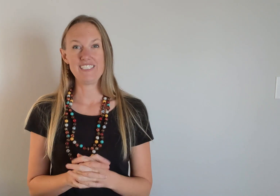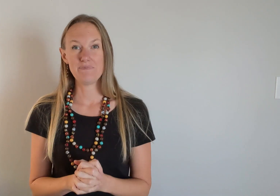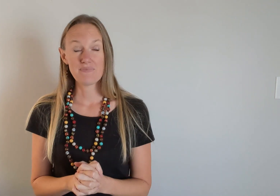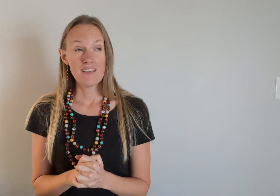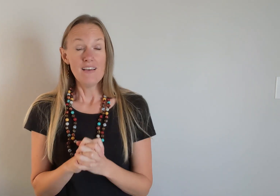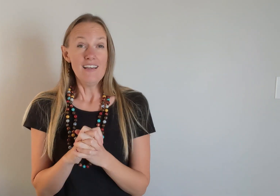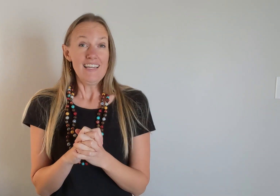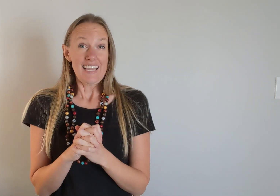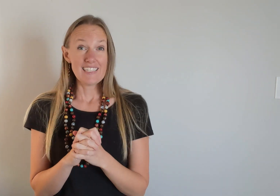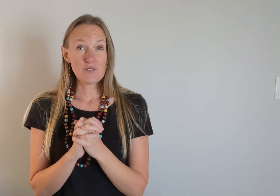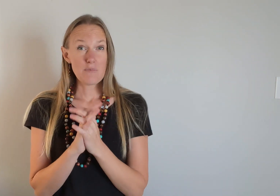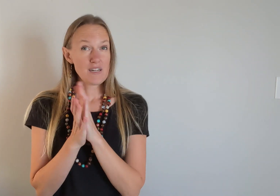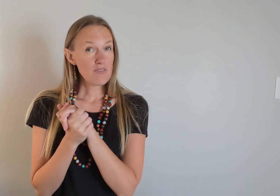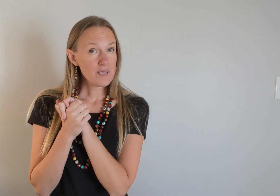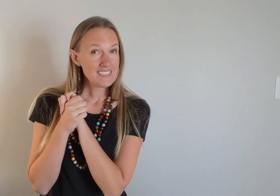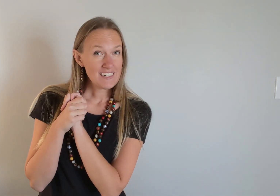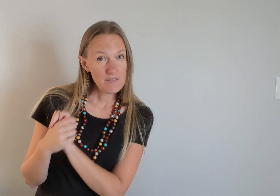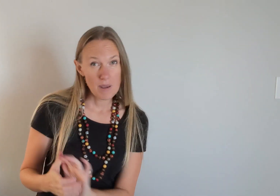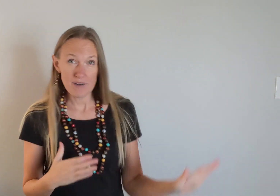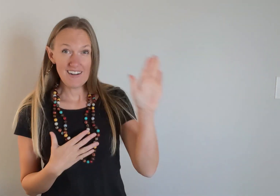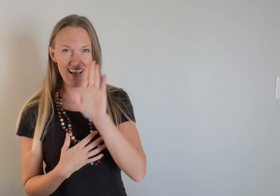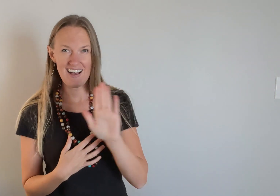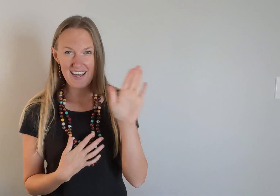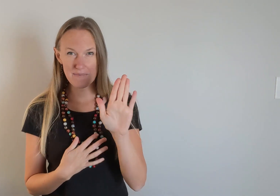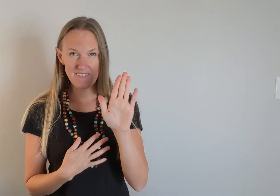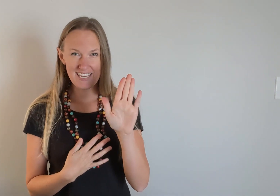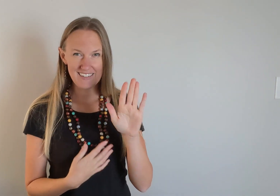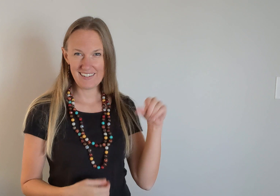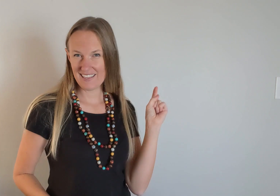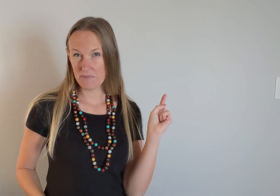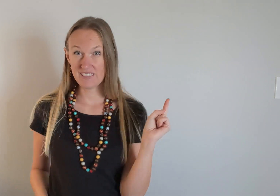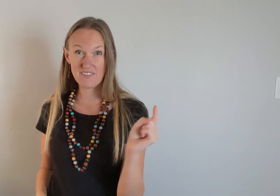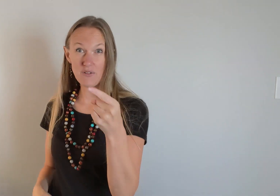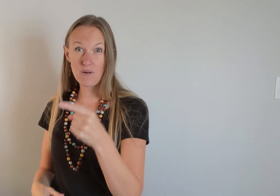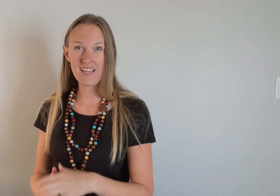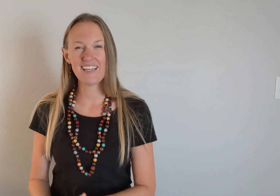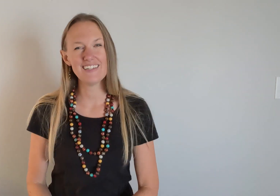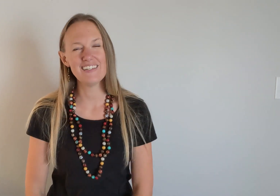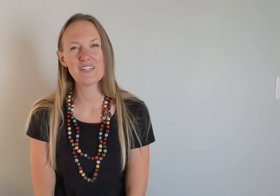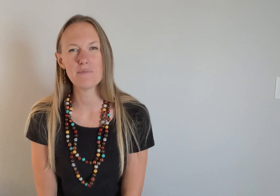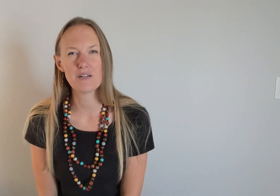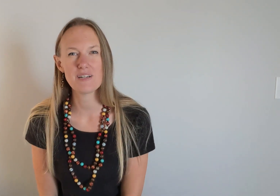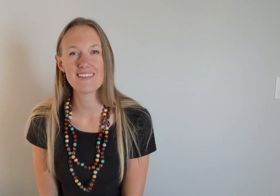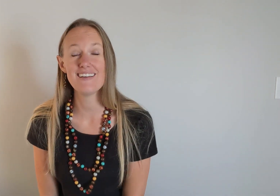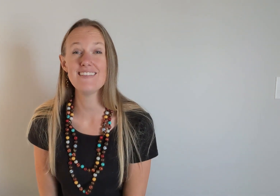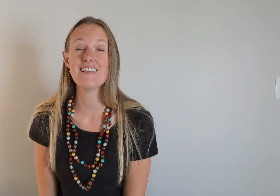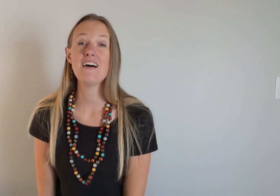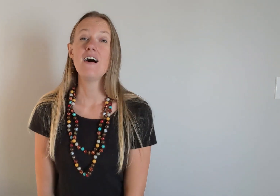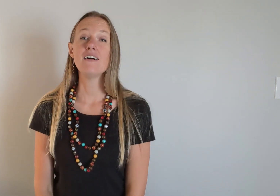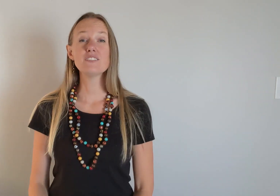bridge. Okay, so reminder before we get started, remember I am left-handed. That means if you are right-handed, you're going to mirror my signs. Also,